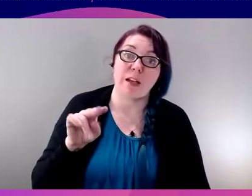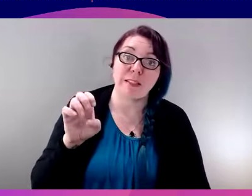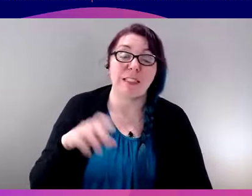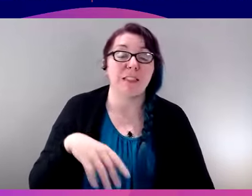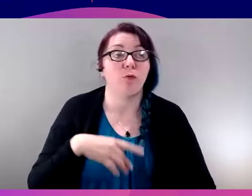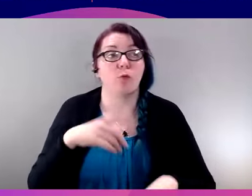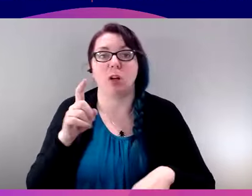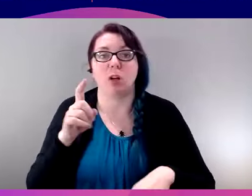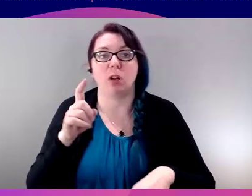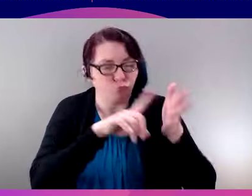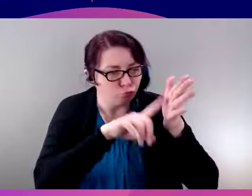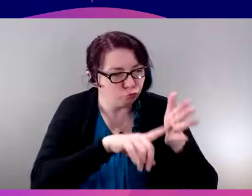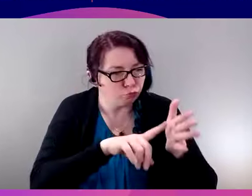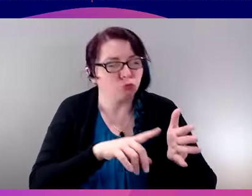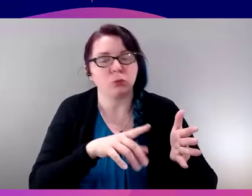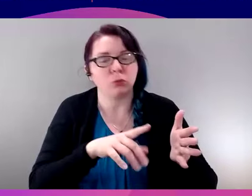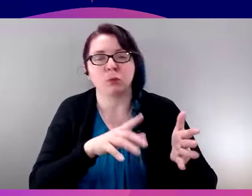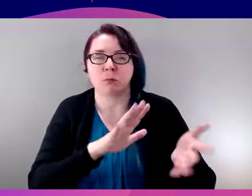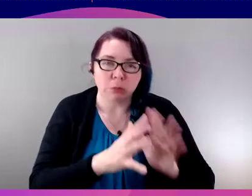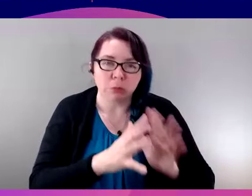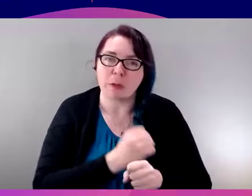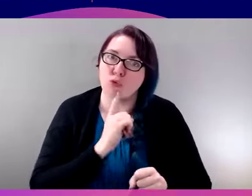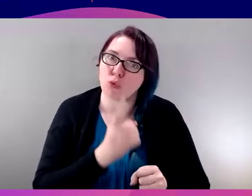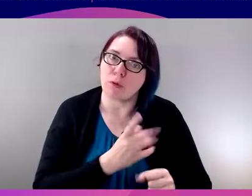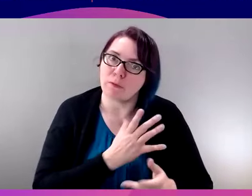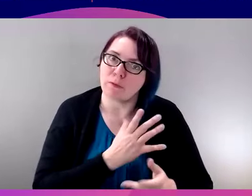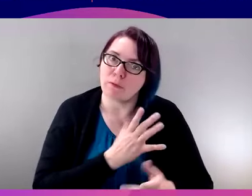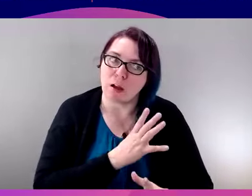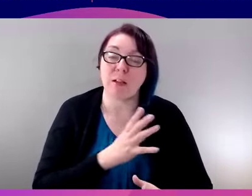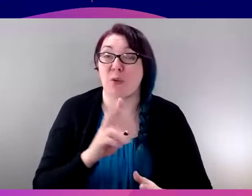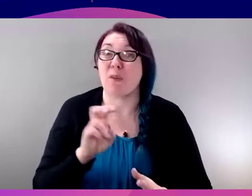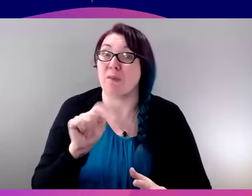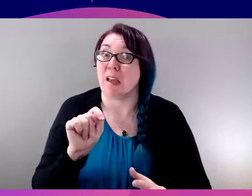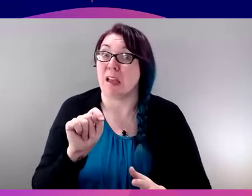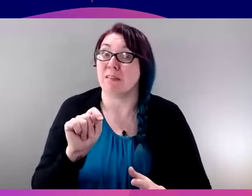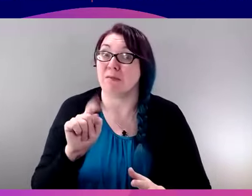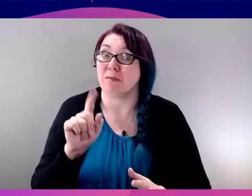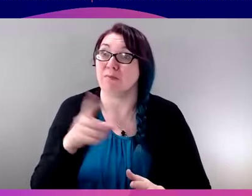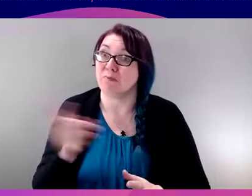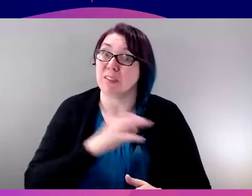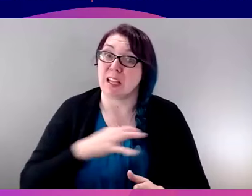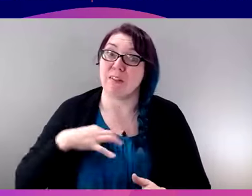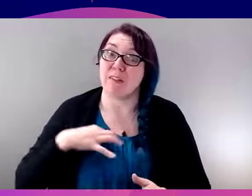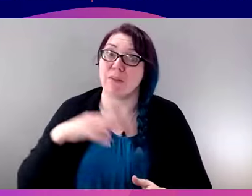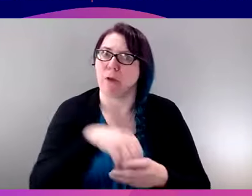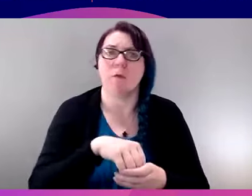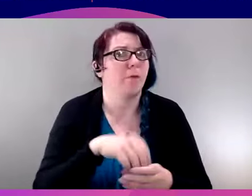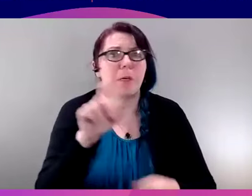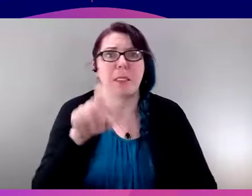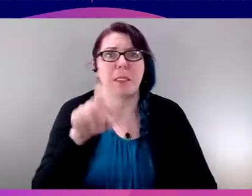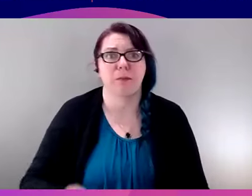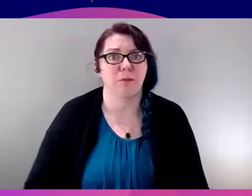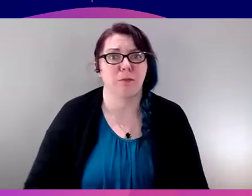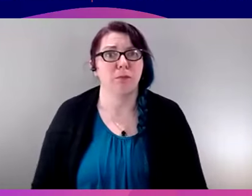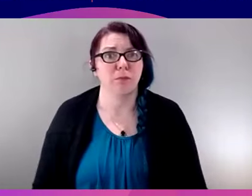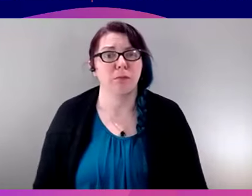on board is so crucial to decreasing that barrier for a survivor. Especially when a lot of the time